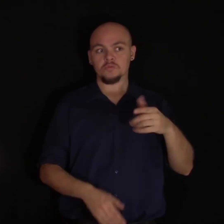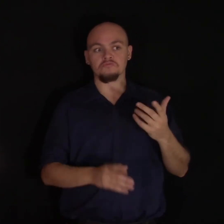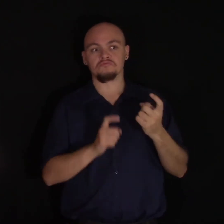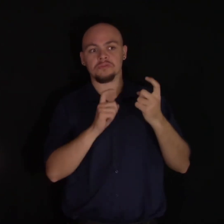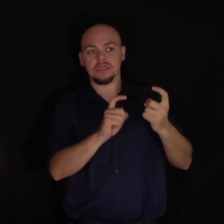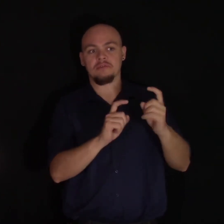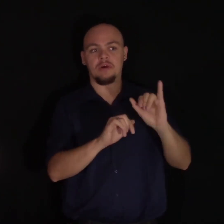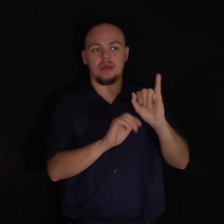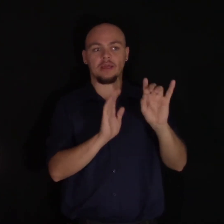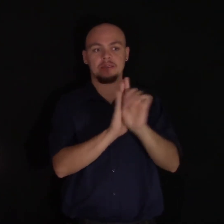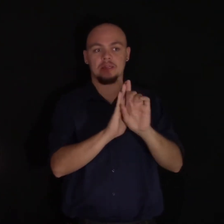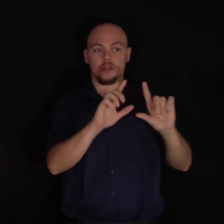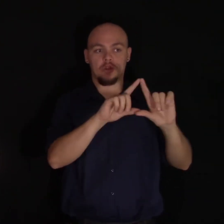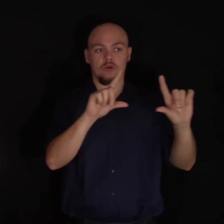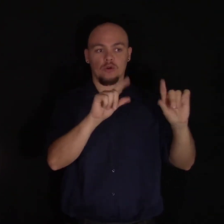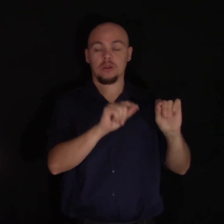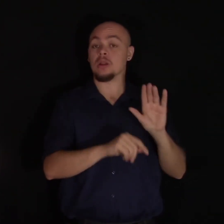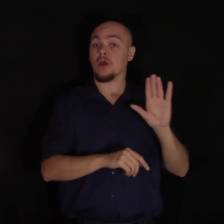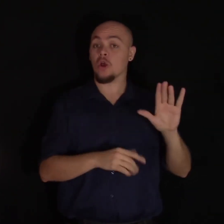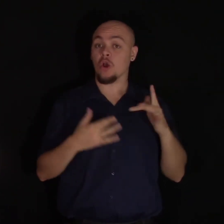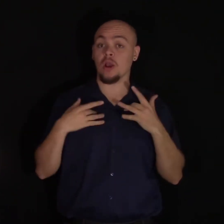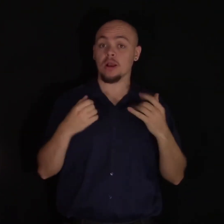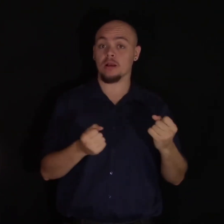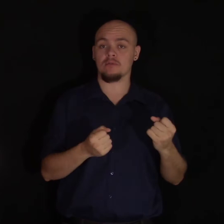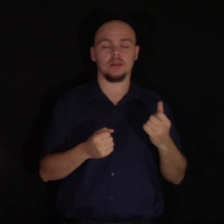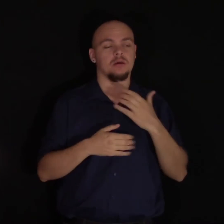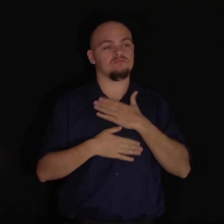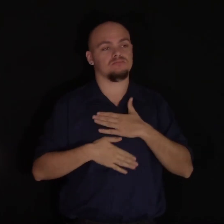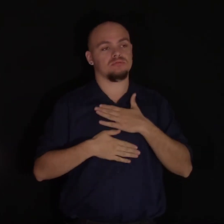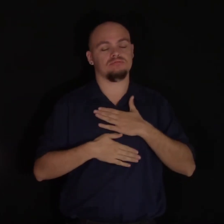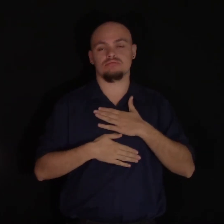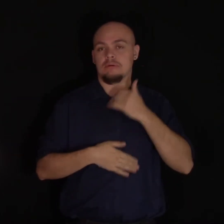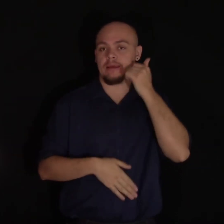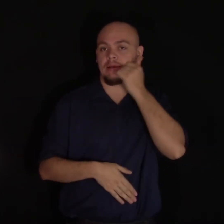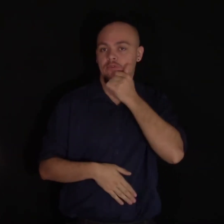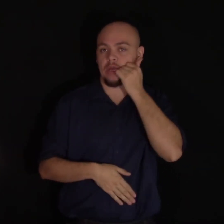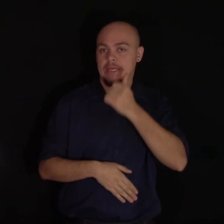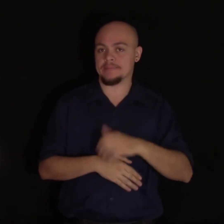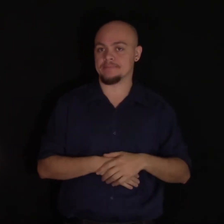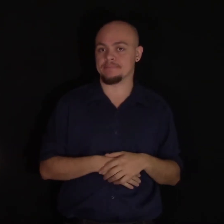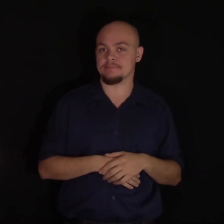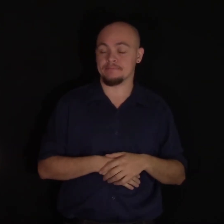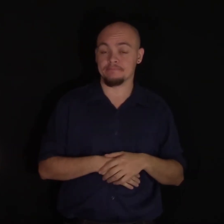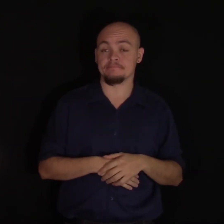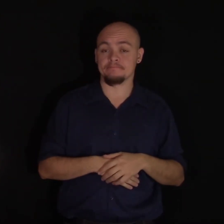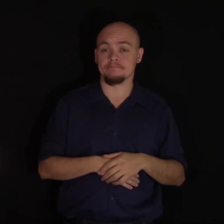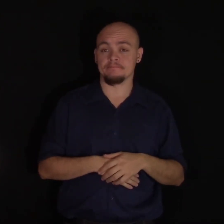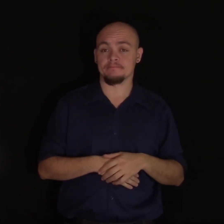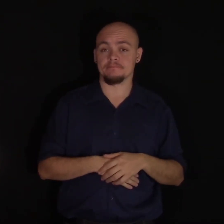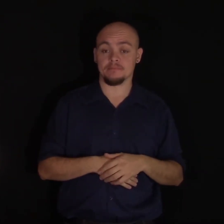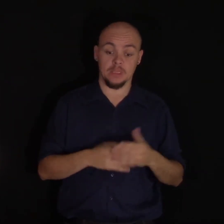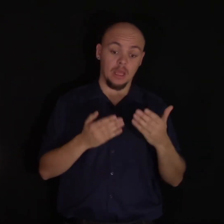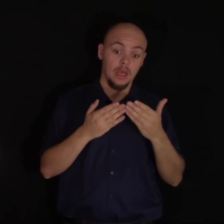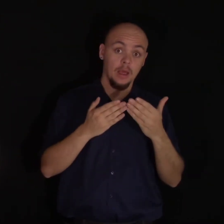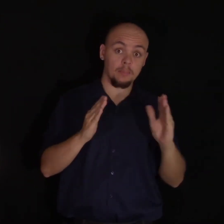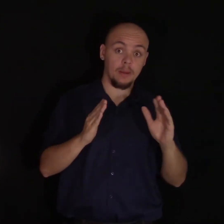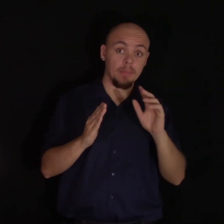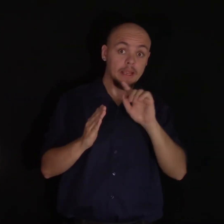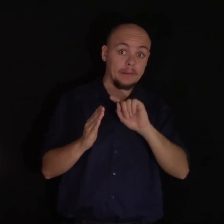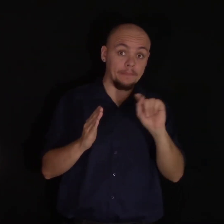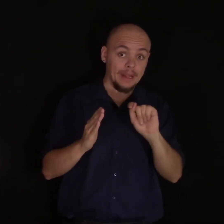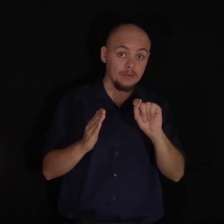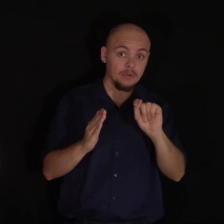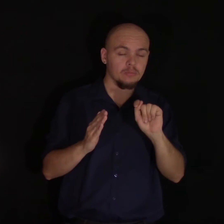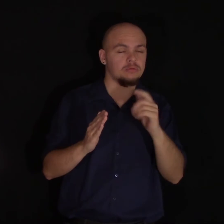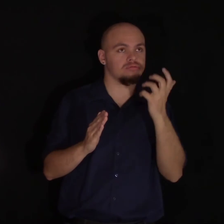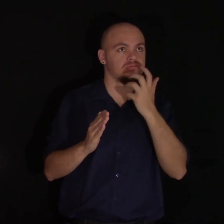marriage. I can appreciate Bhumika's confidence on a daily basis. Something as simple as using a public restroom can be a huge